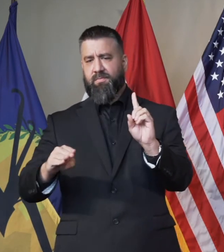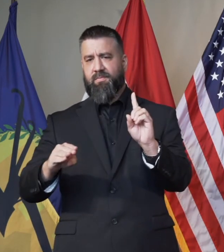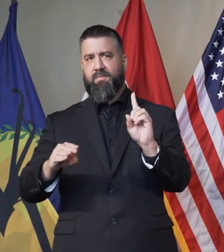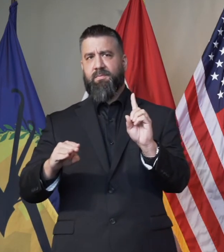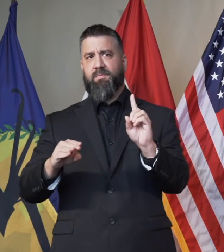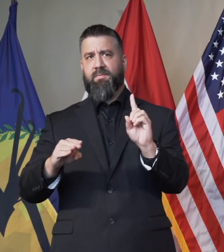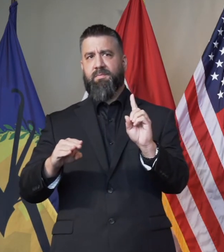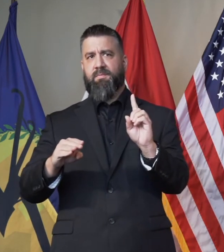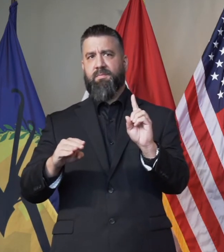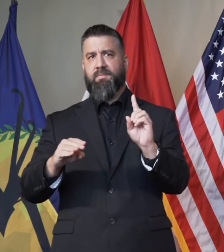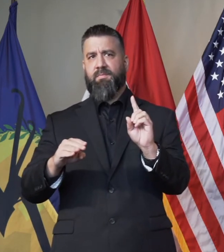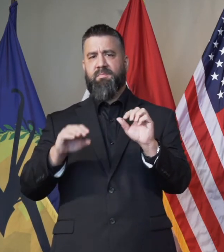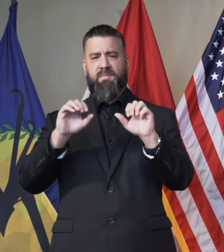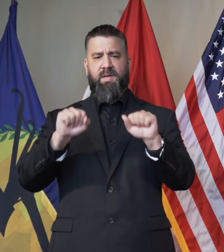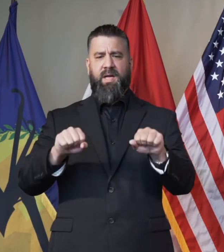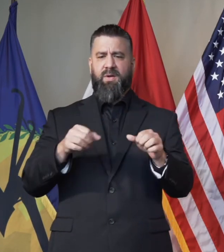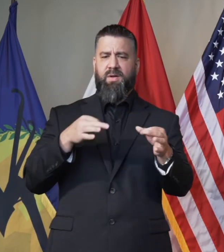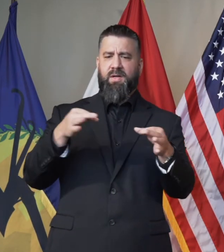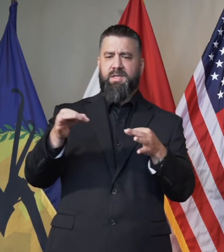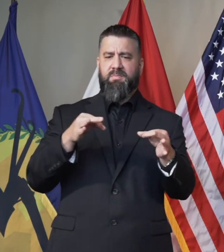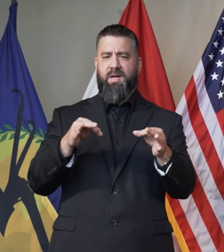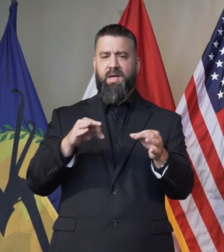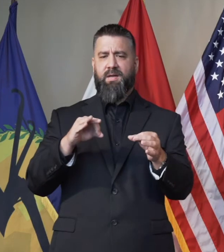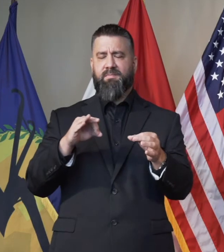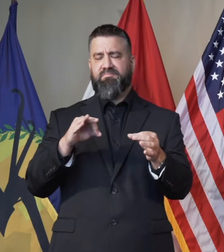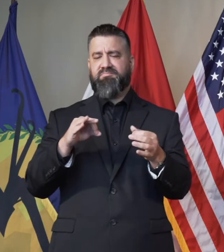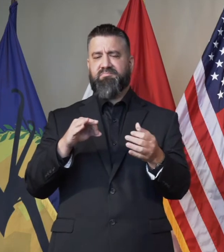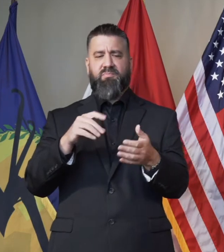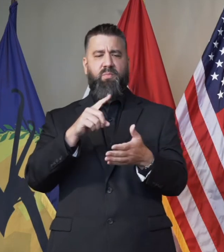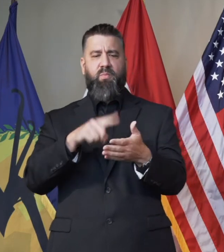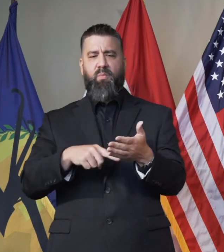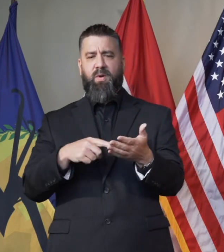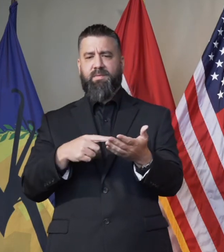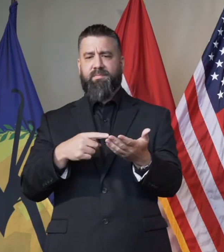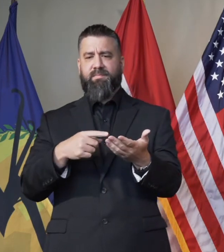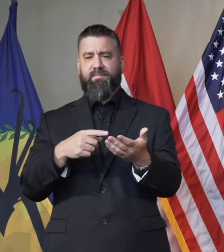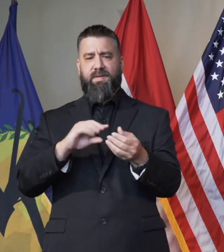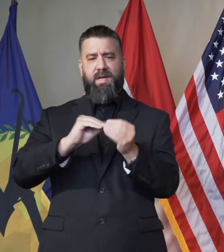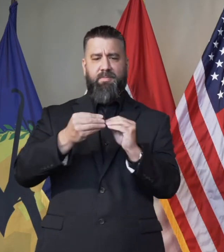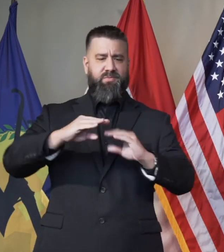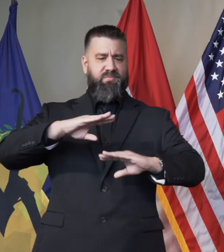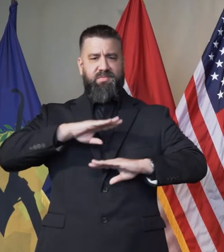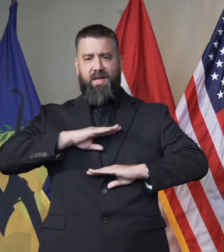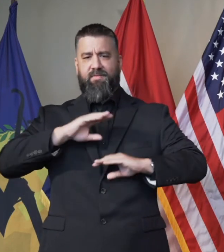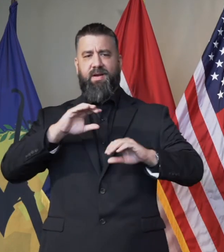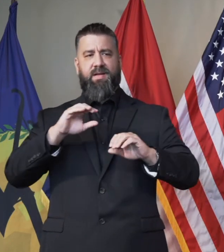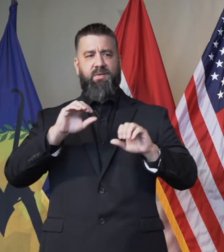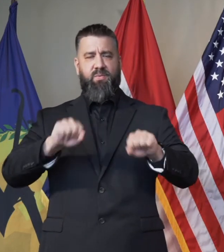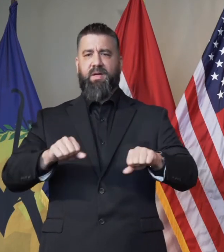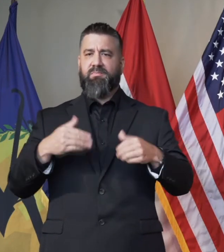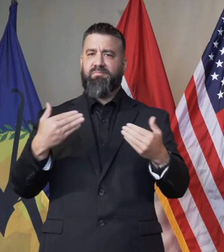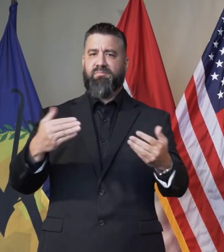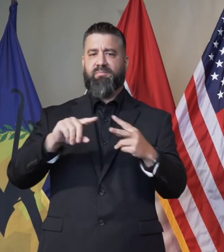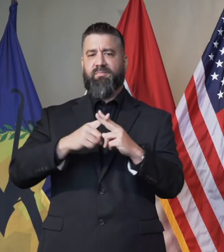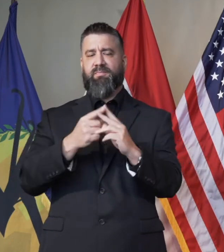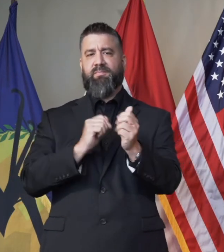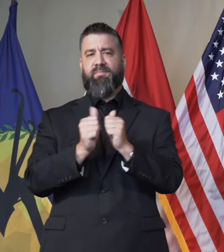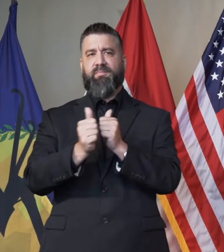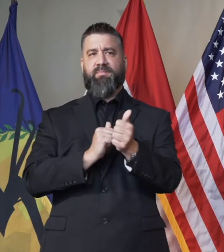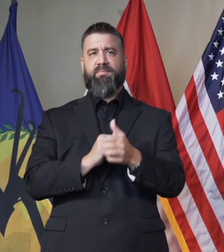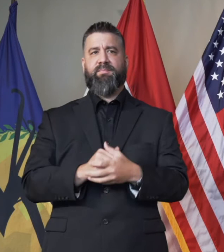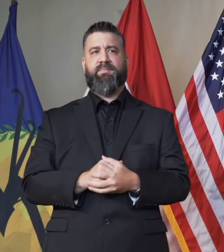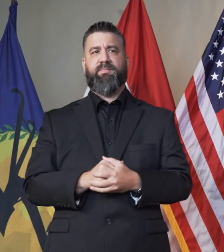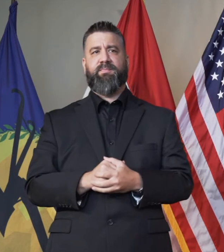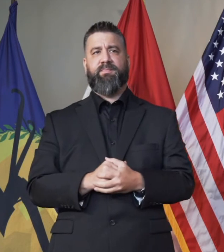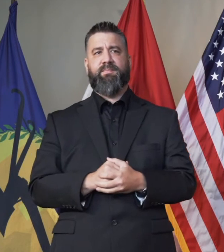couple of benchmarks or guidelines that you feel like we have met that have resulted in our ability Well, to be where we are? sure. I mean, everybody